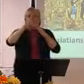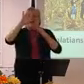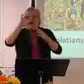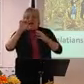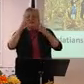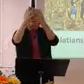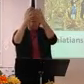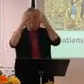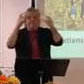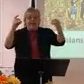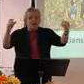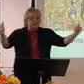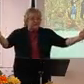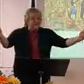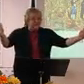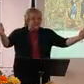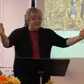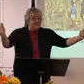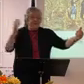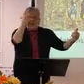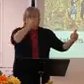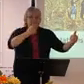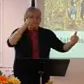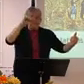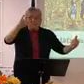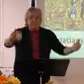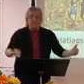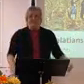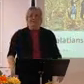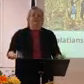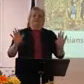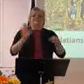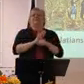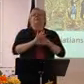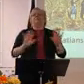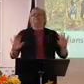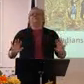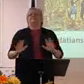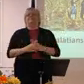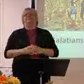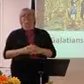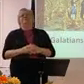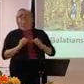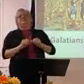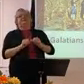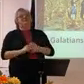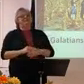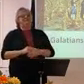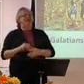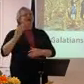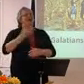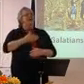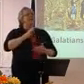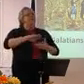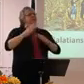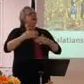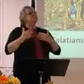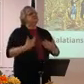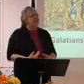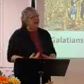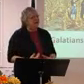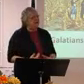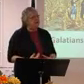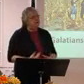Amen. So enough of that. We get tired. But at the